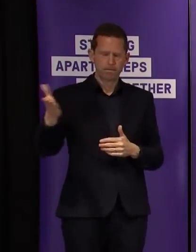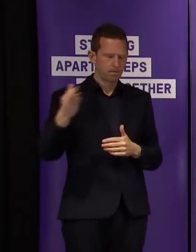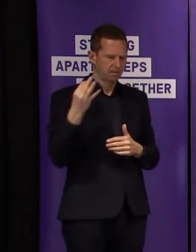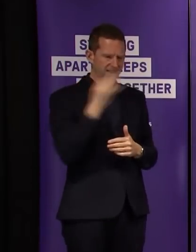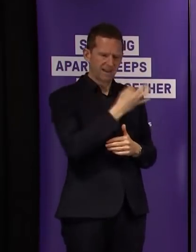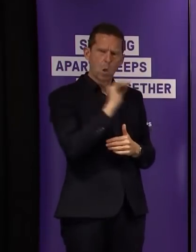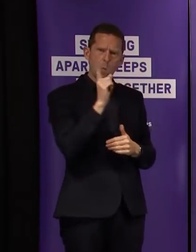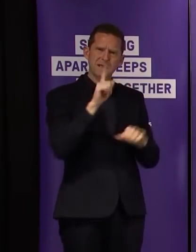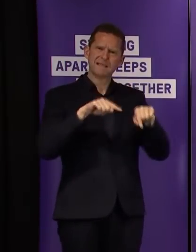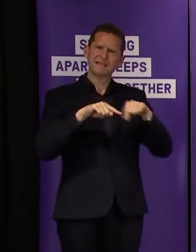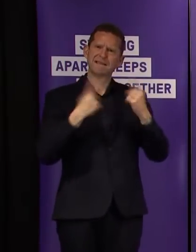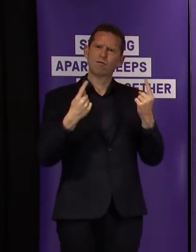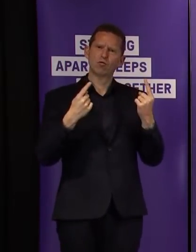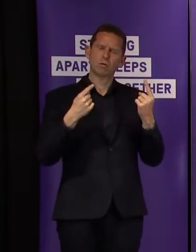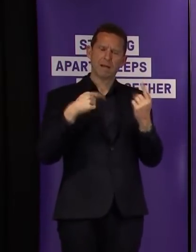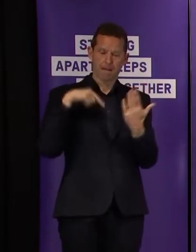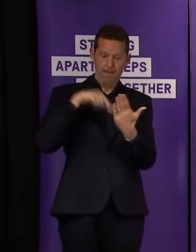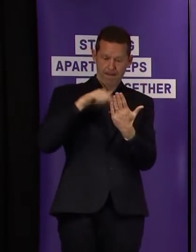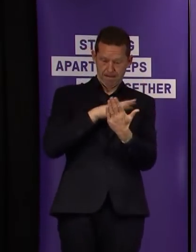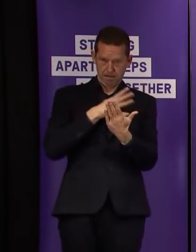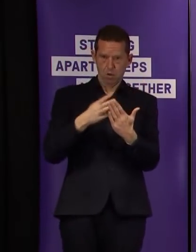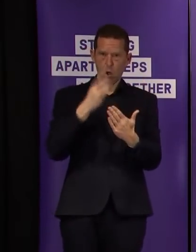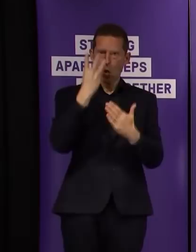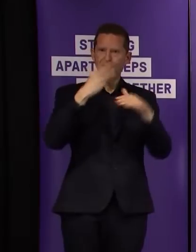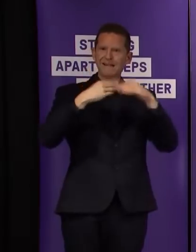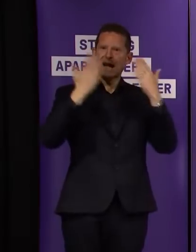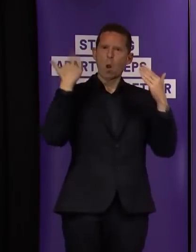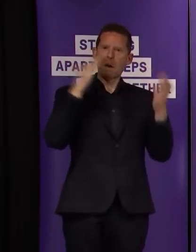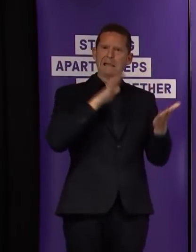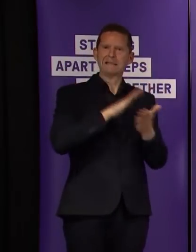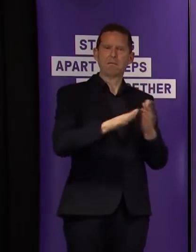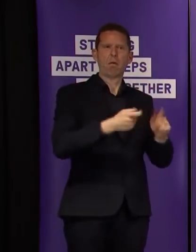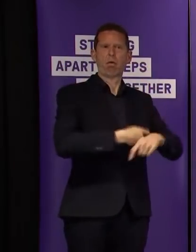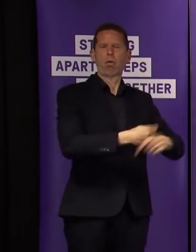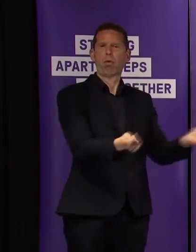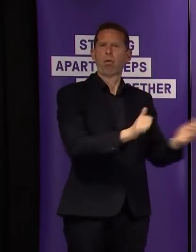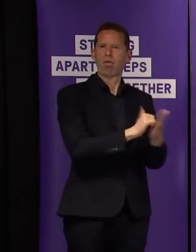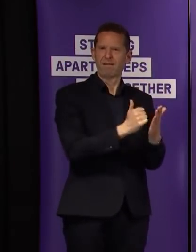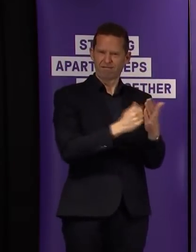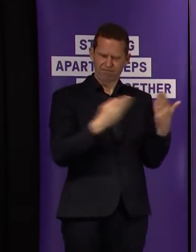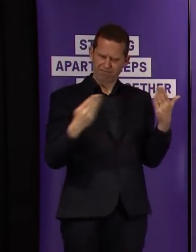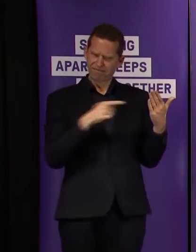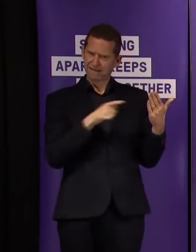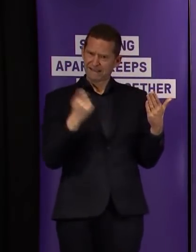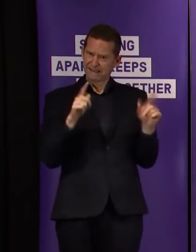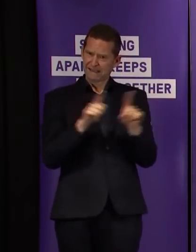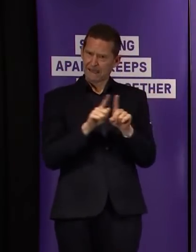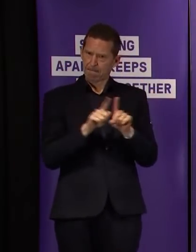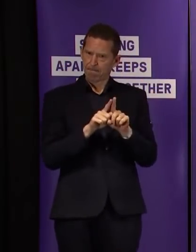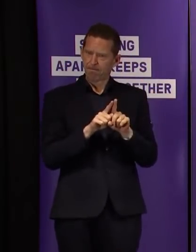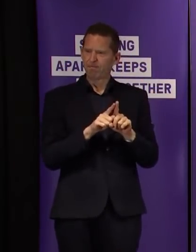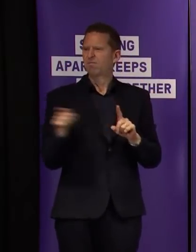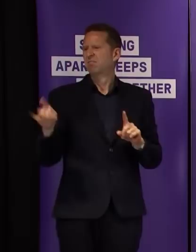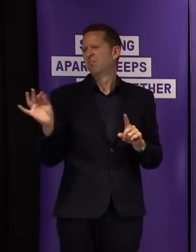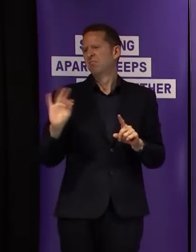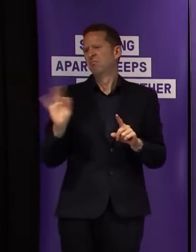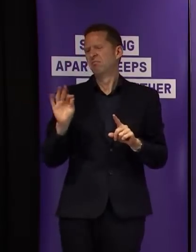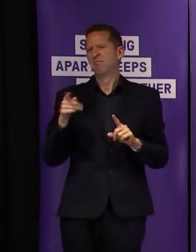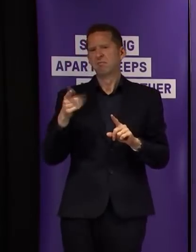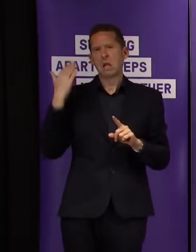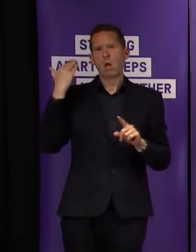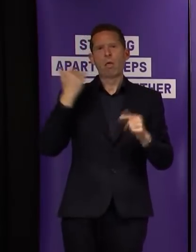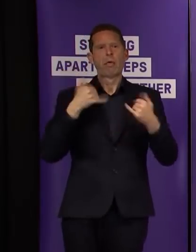that was leaked 3 days ago? They look quite similar apart from the colour scheme. No, I don't think that would be a fair